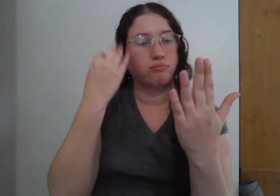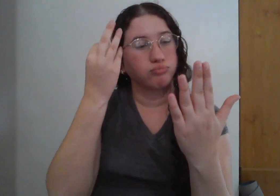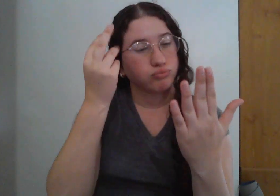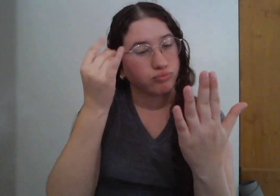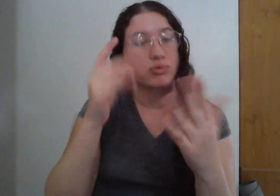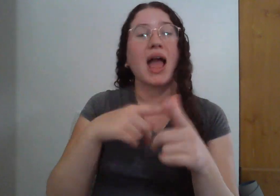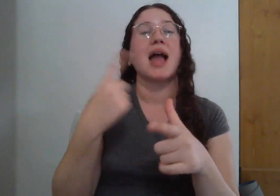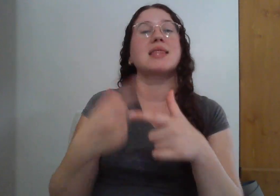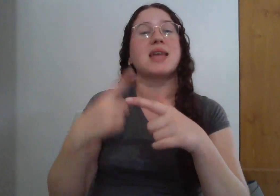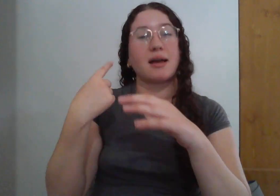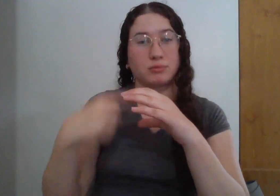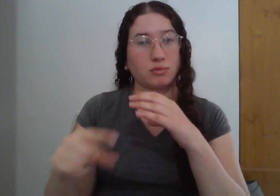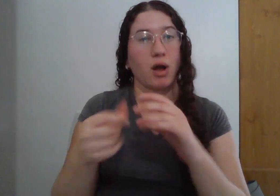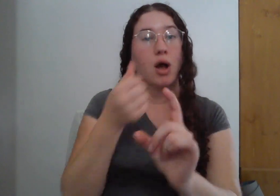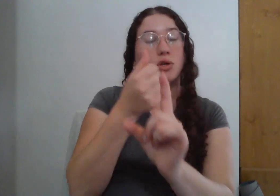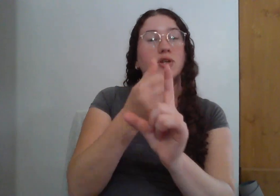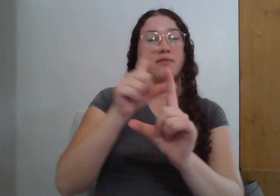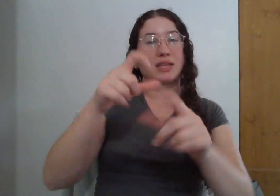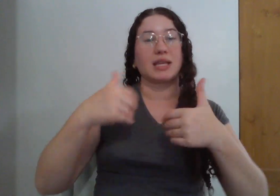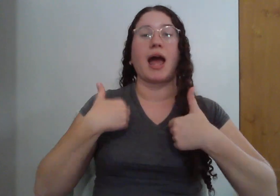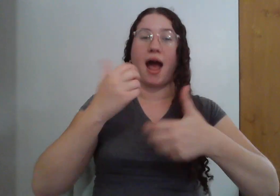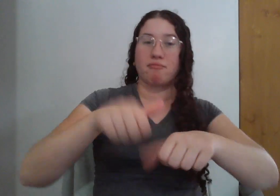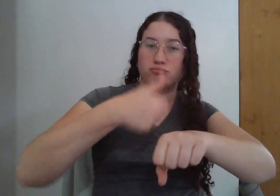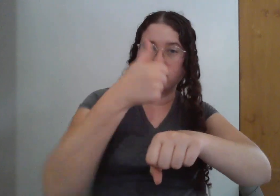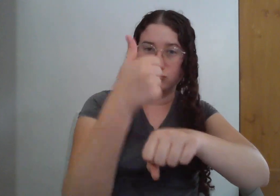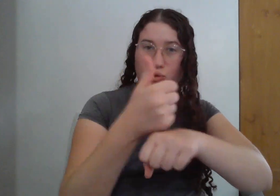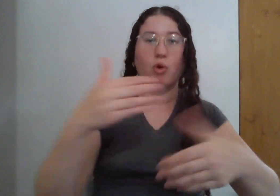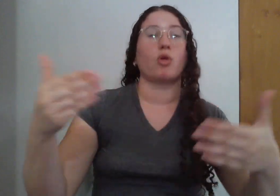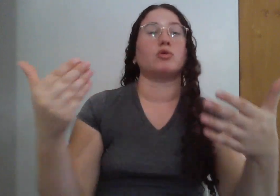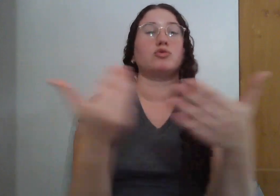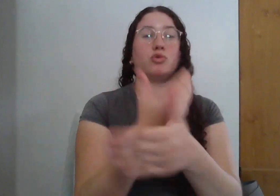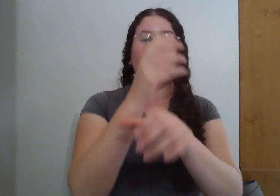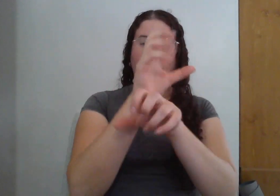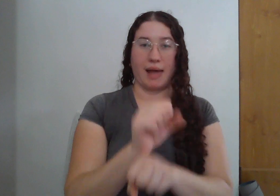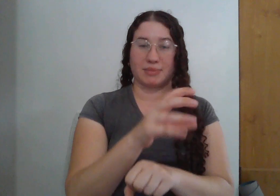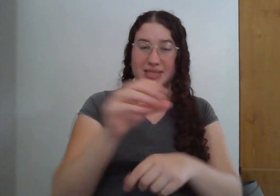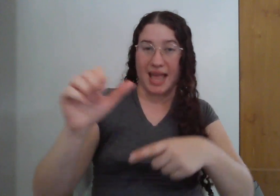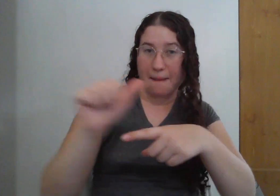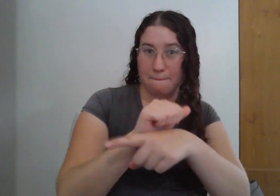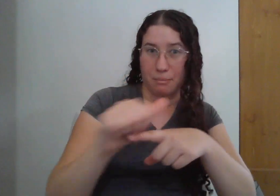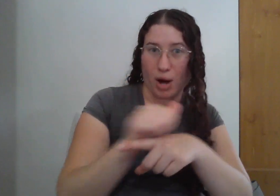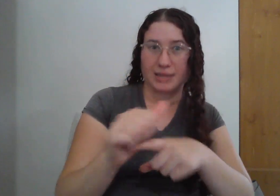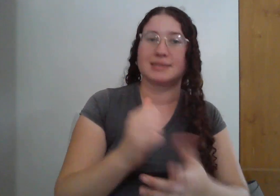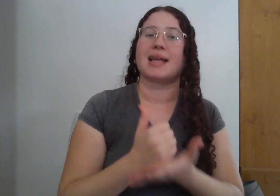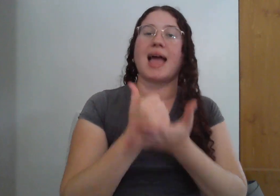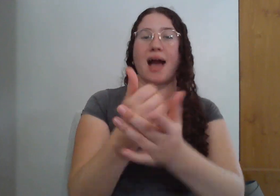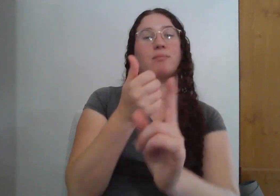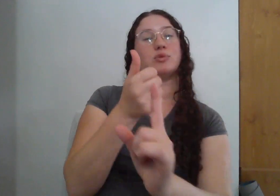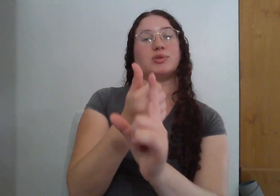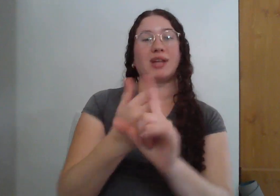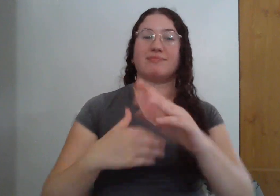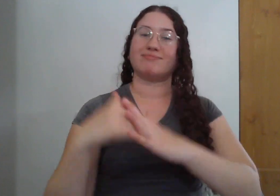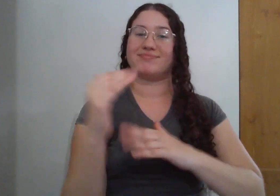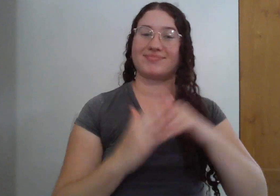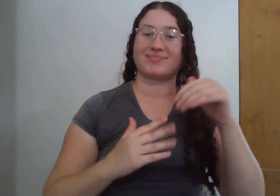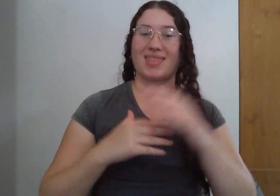You have to set in motion those new habits and practices that will make you feel at ease. And now comes